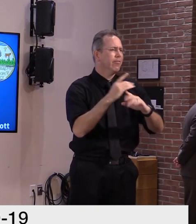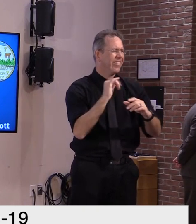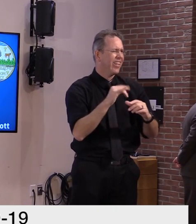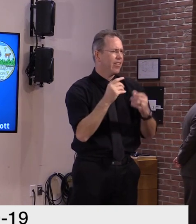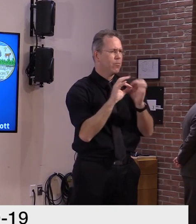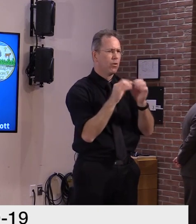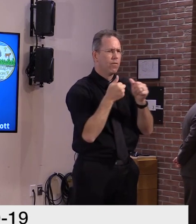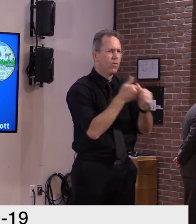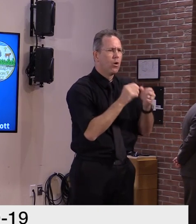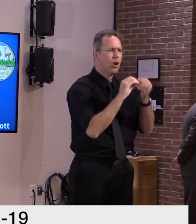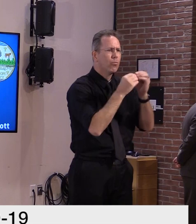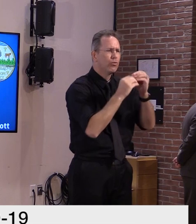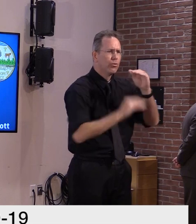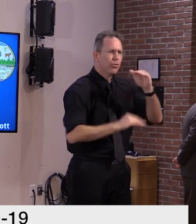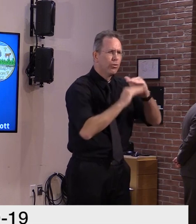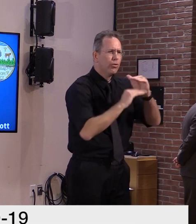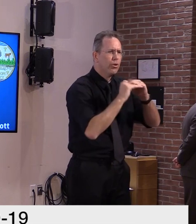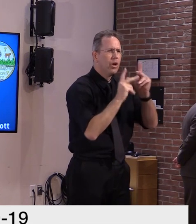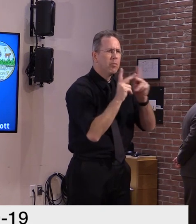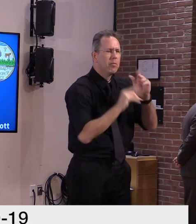I also wanted to ask about the